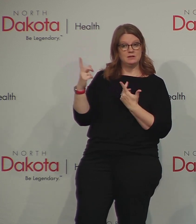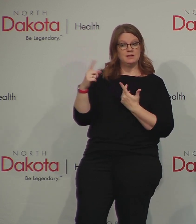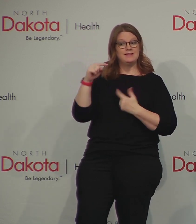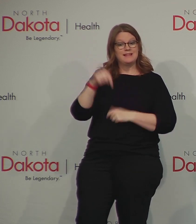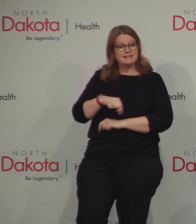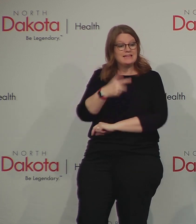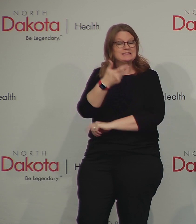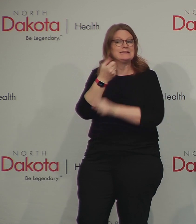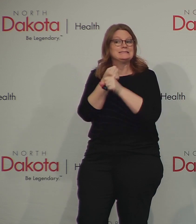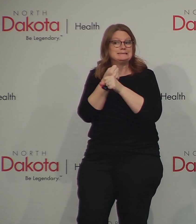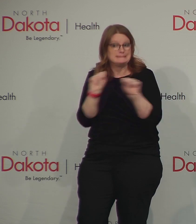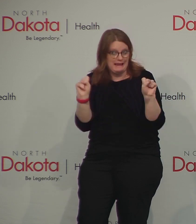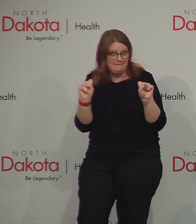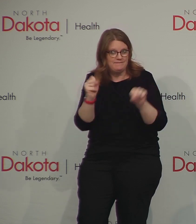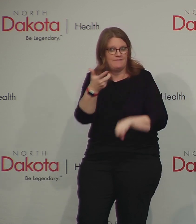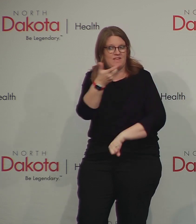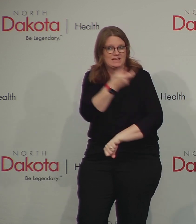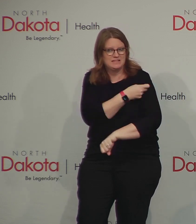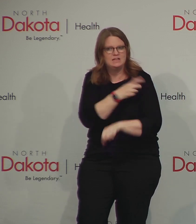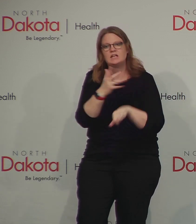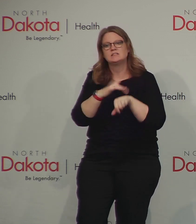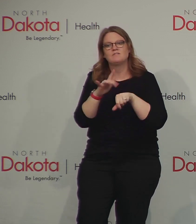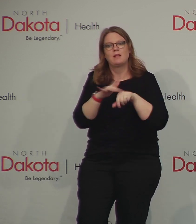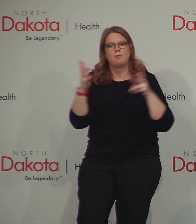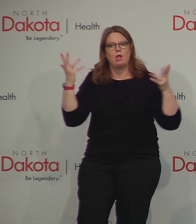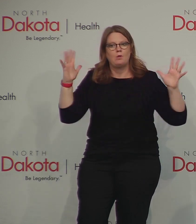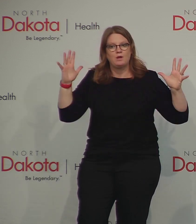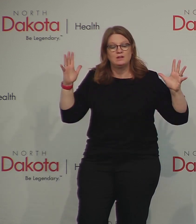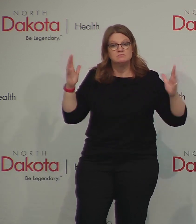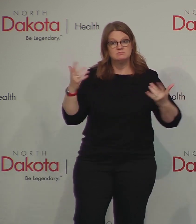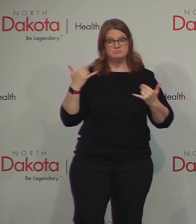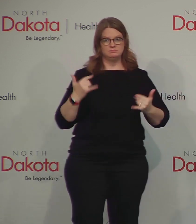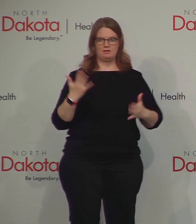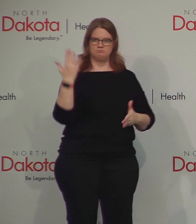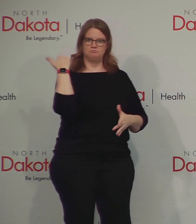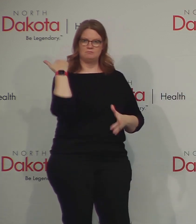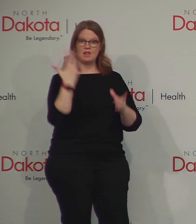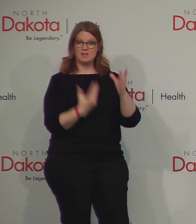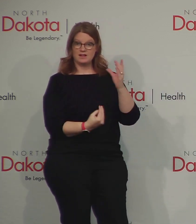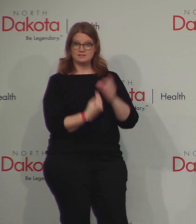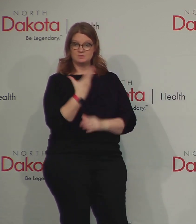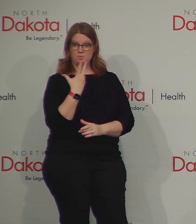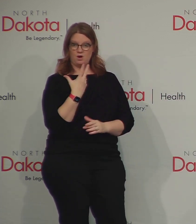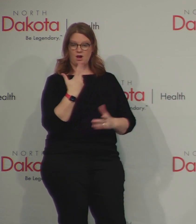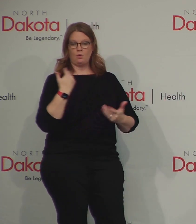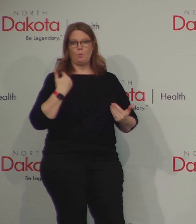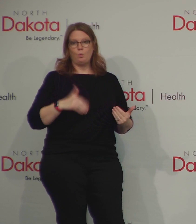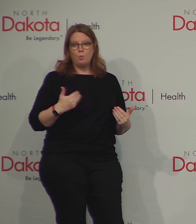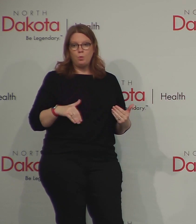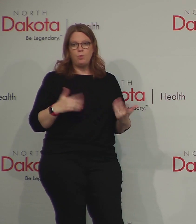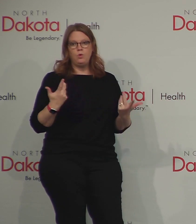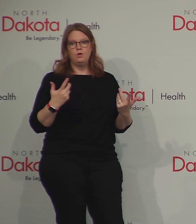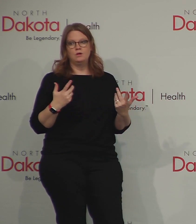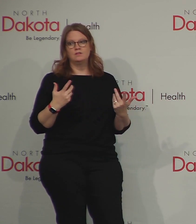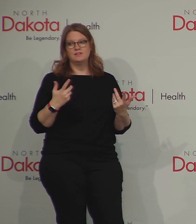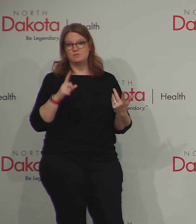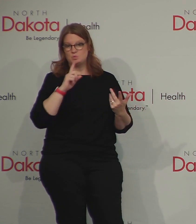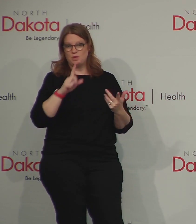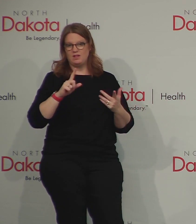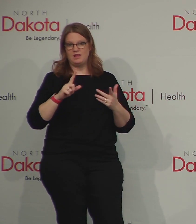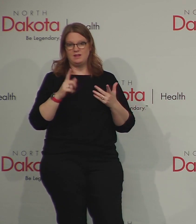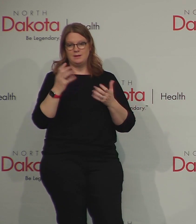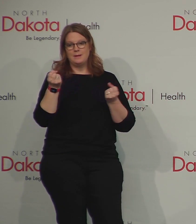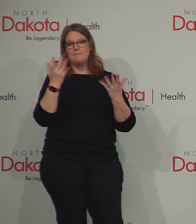effective vaccine is already available. Last spring, when we were entering this effort, there was a call out from